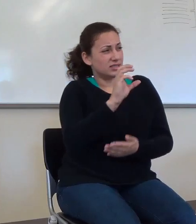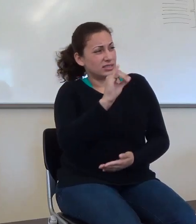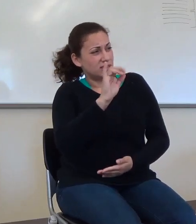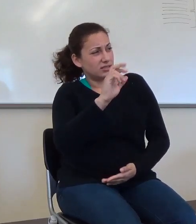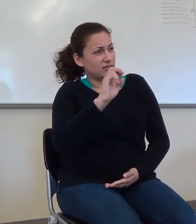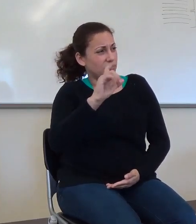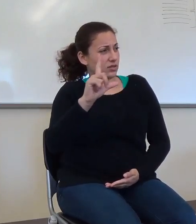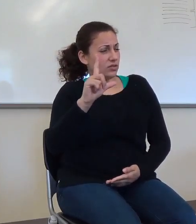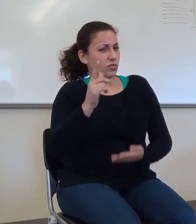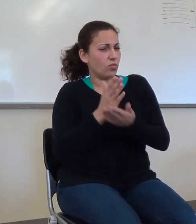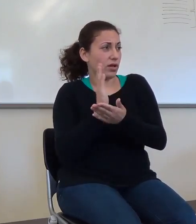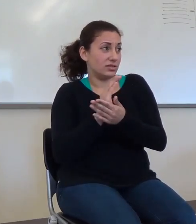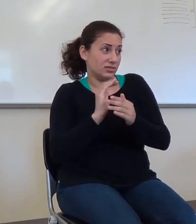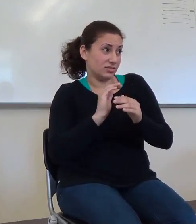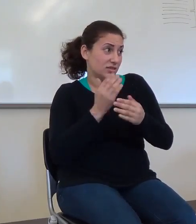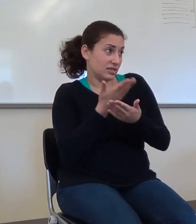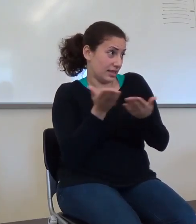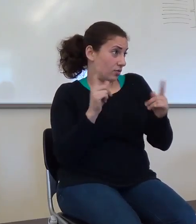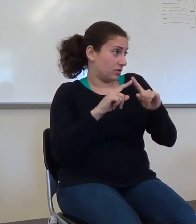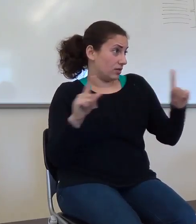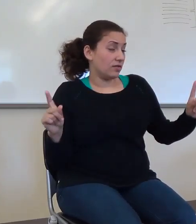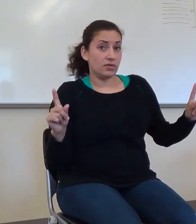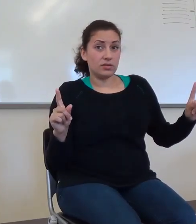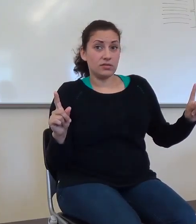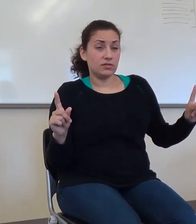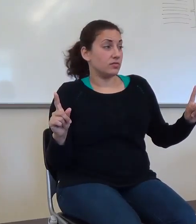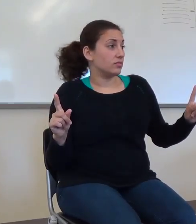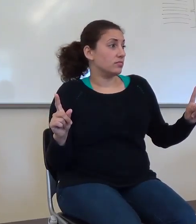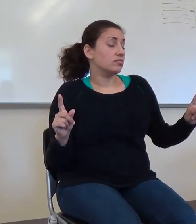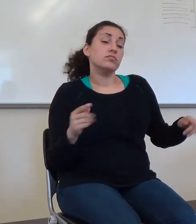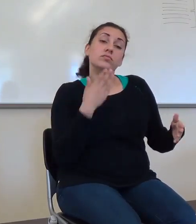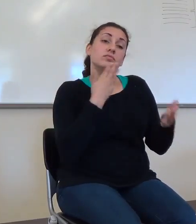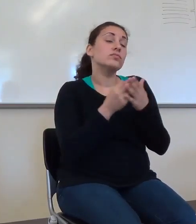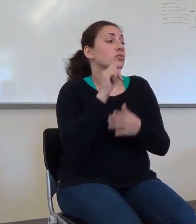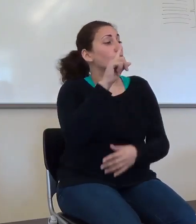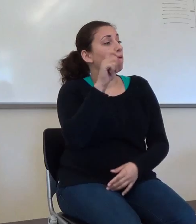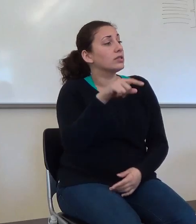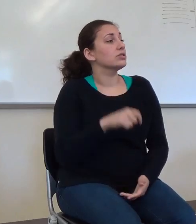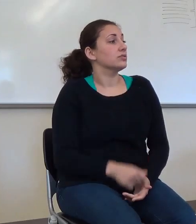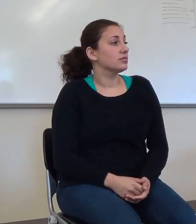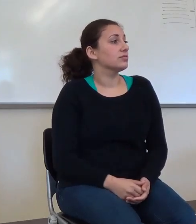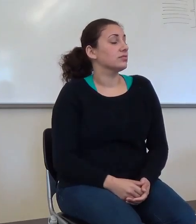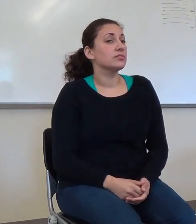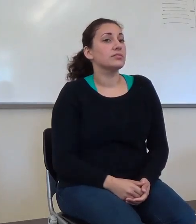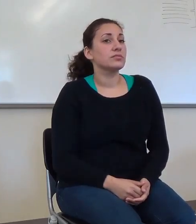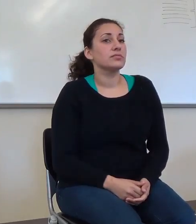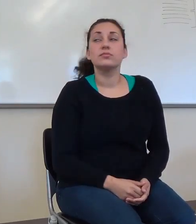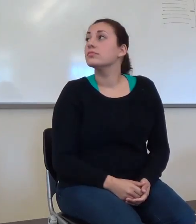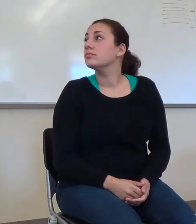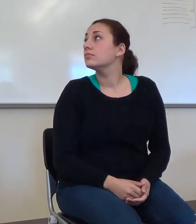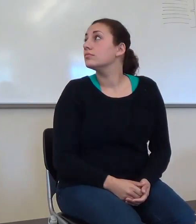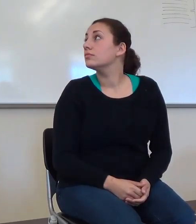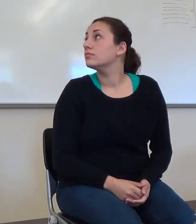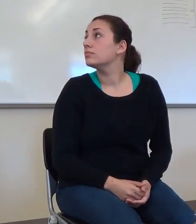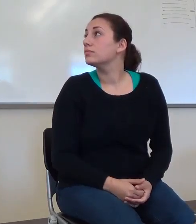Or is there? Yeah, that's a question you can, that's exactly what I want you to do.